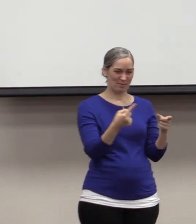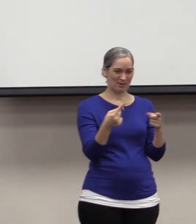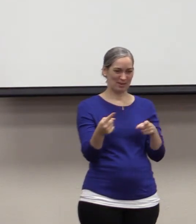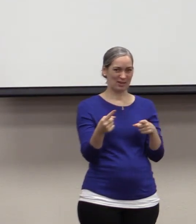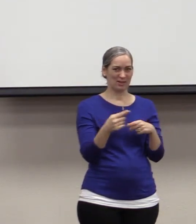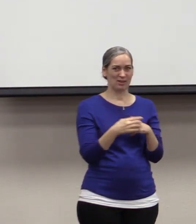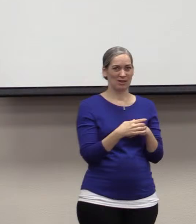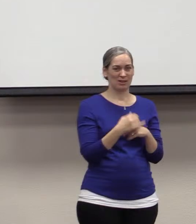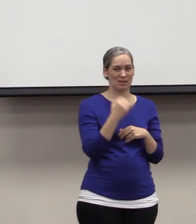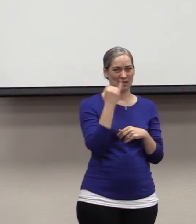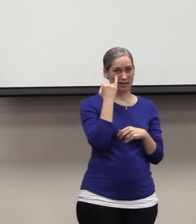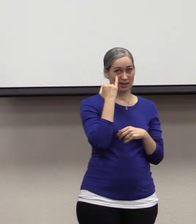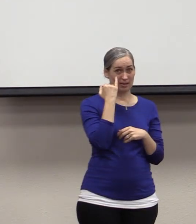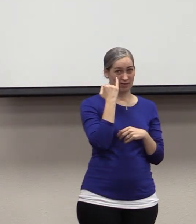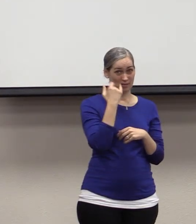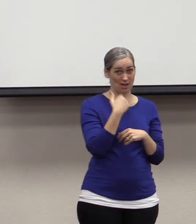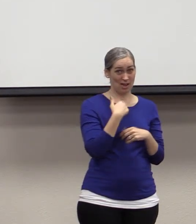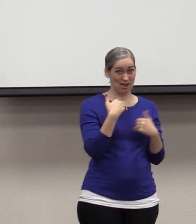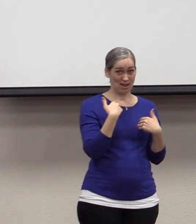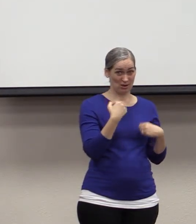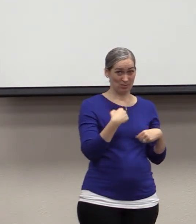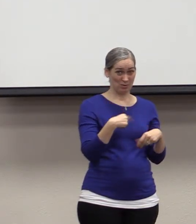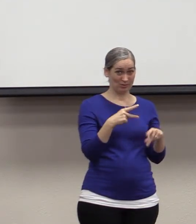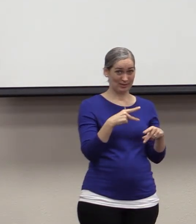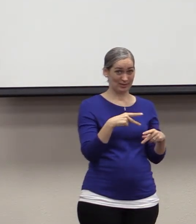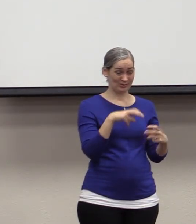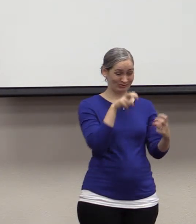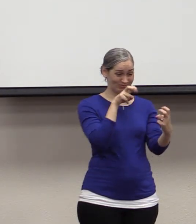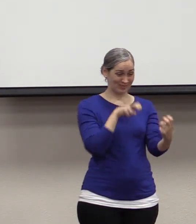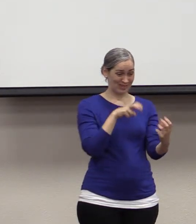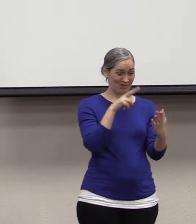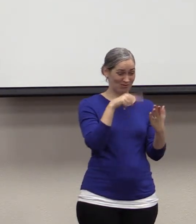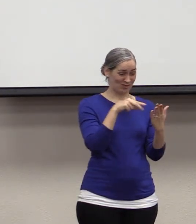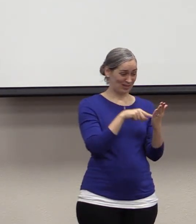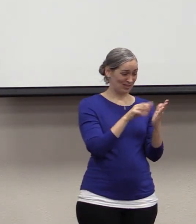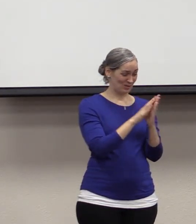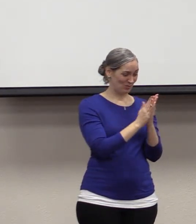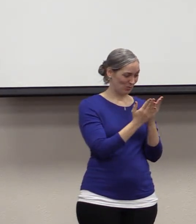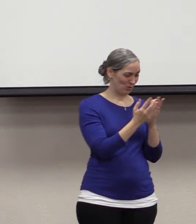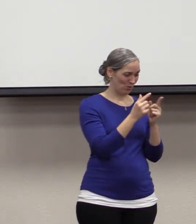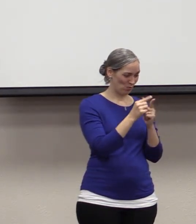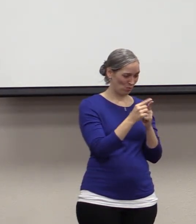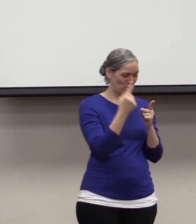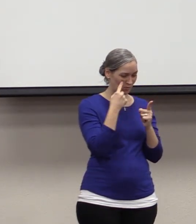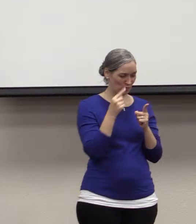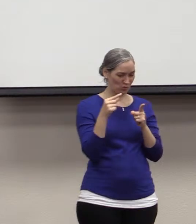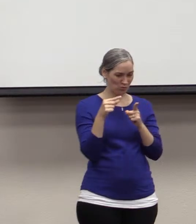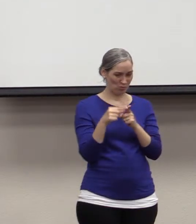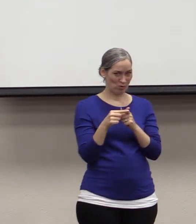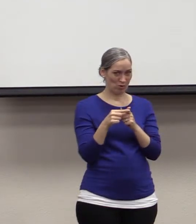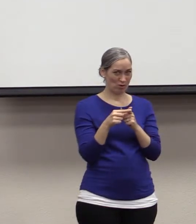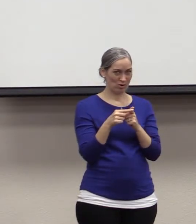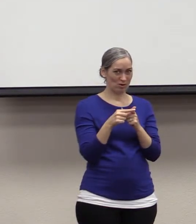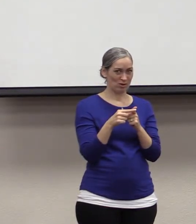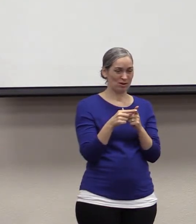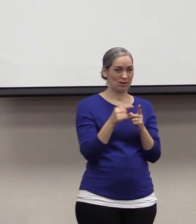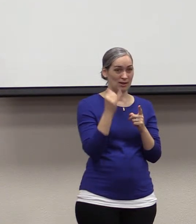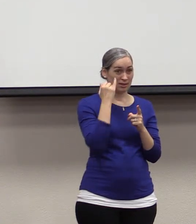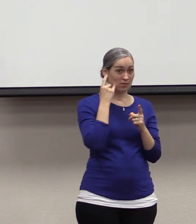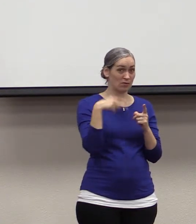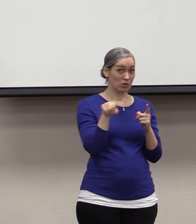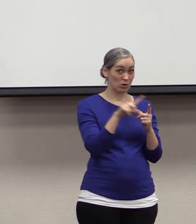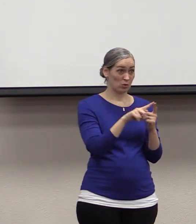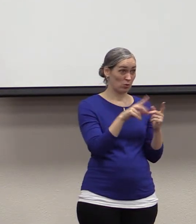I had the opportunity to sit down and read this entire book word for word, and if you did too, if you're an observant